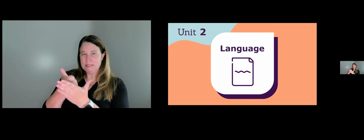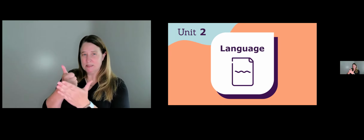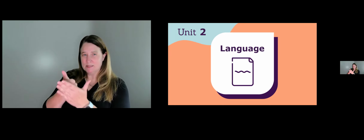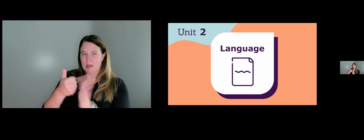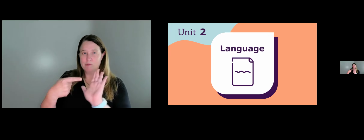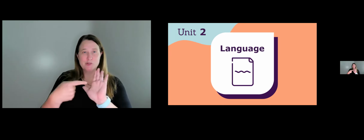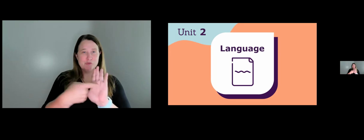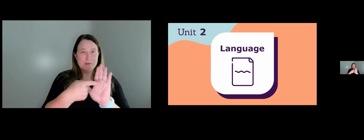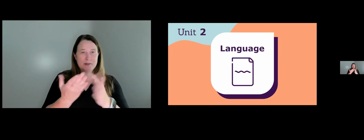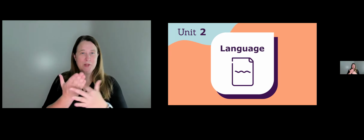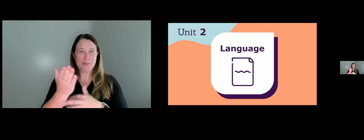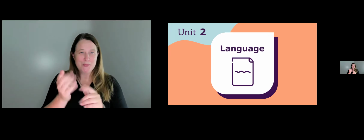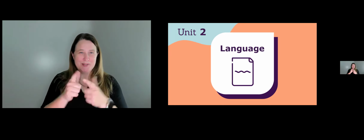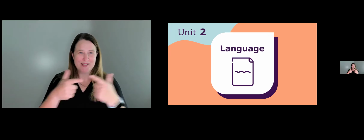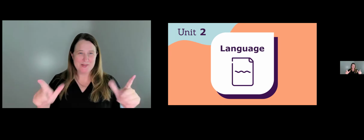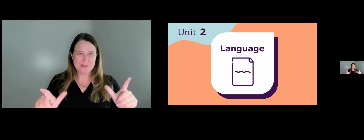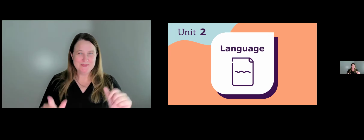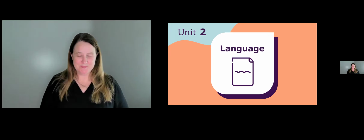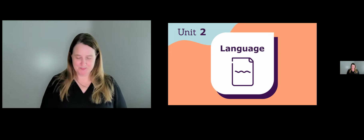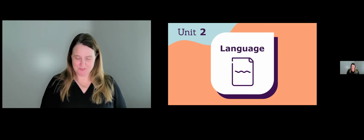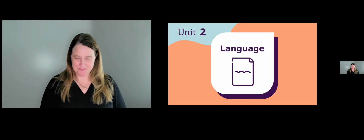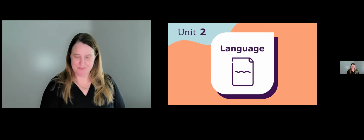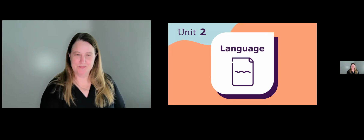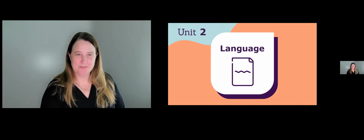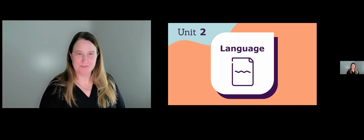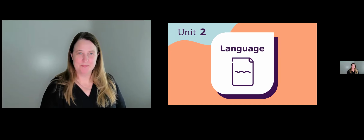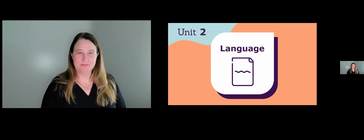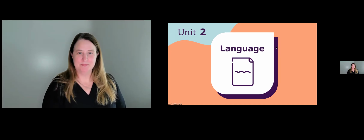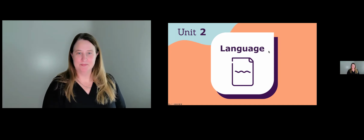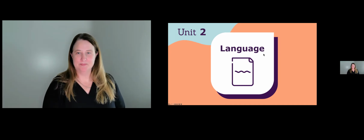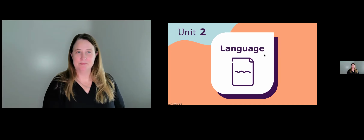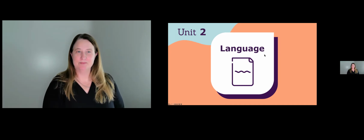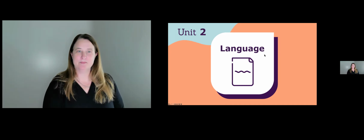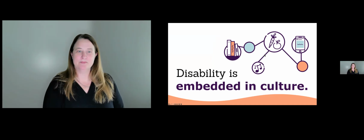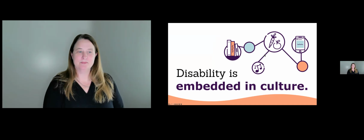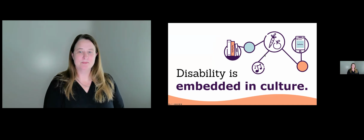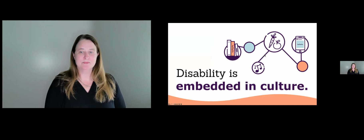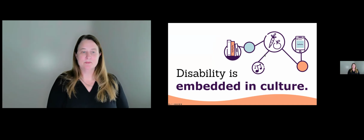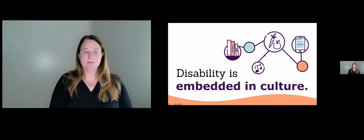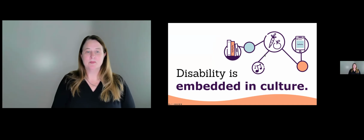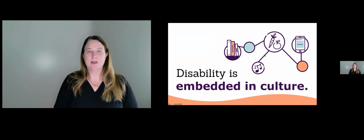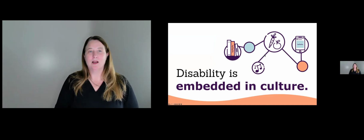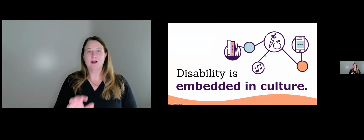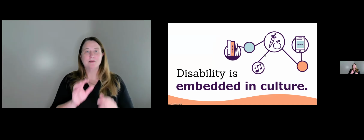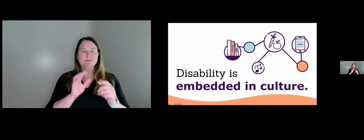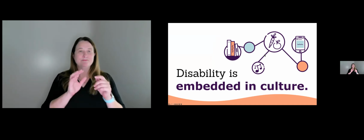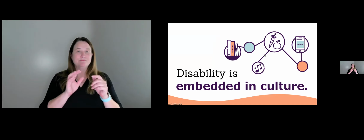worth diving into and think about how disability is represented in language.